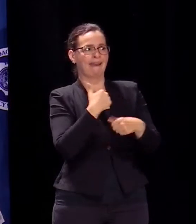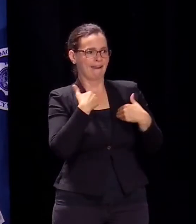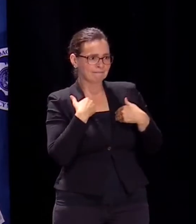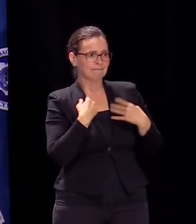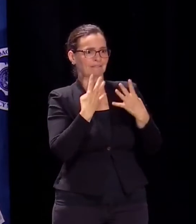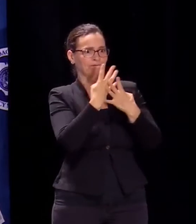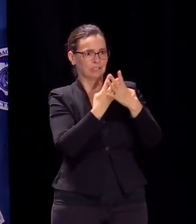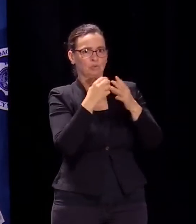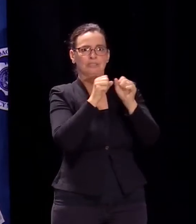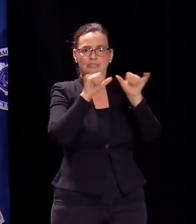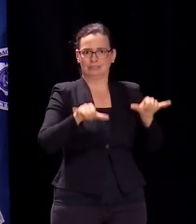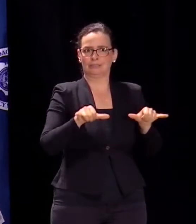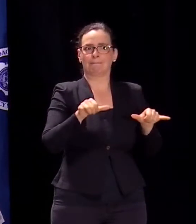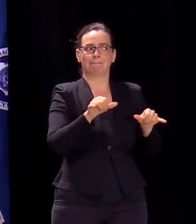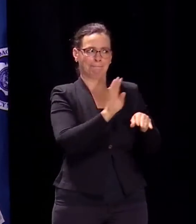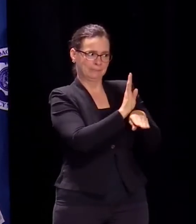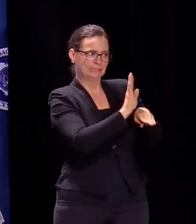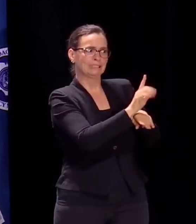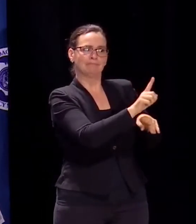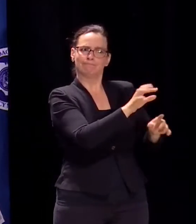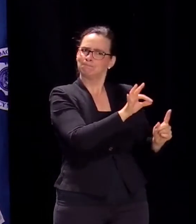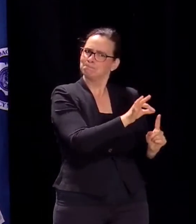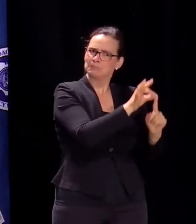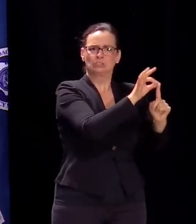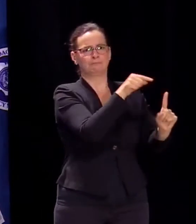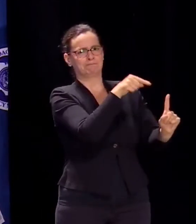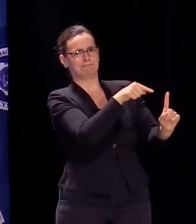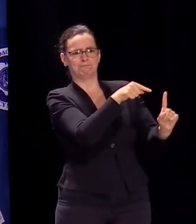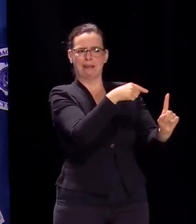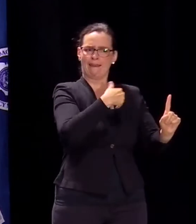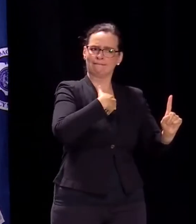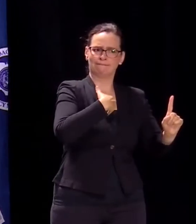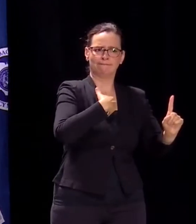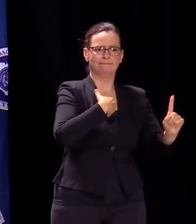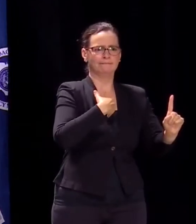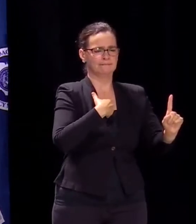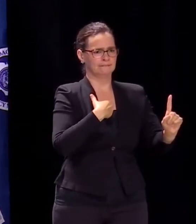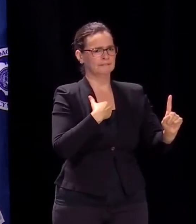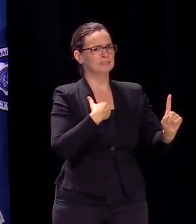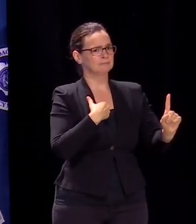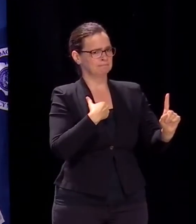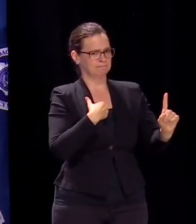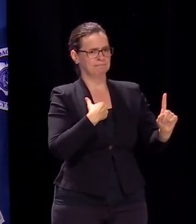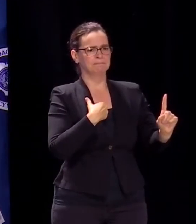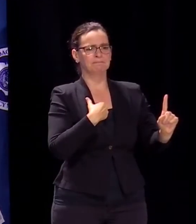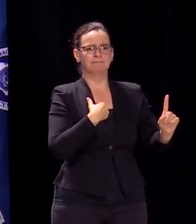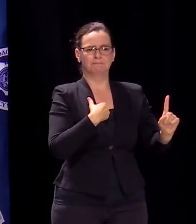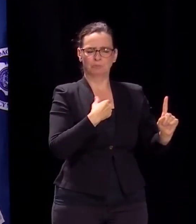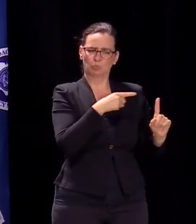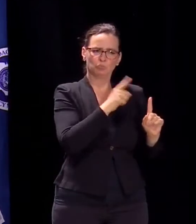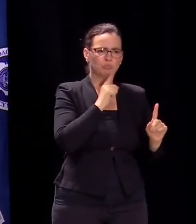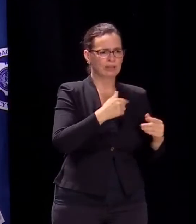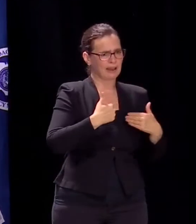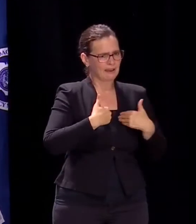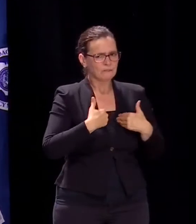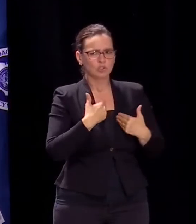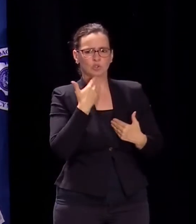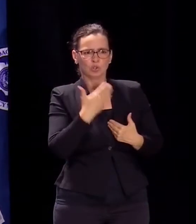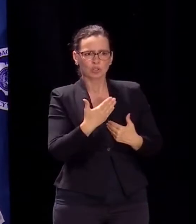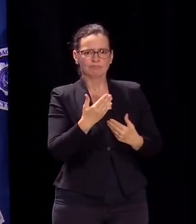They have a solution that helps a lot of these businesses. Whether or not the Pyramid Companies has this